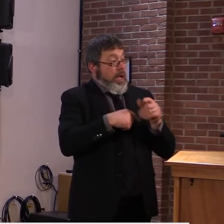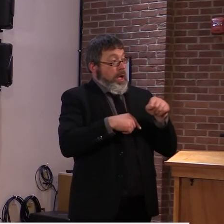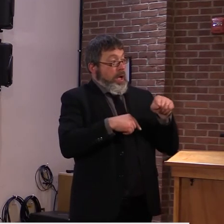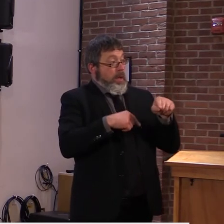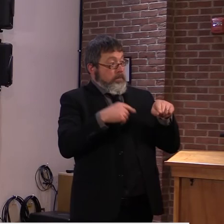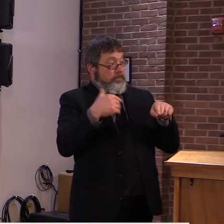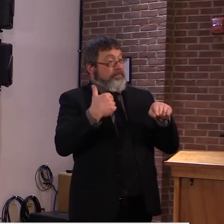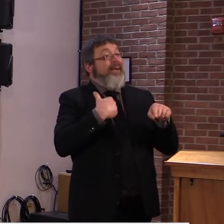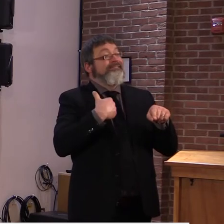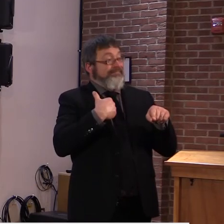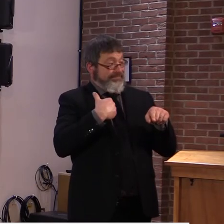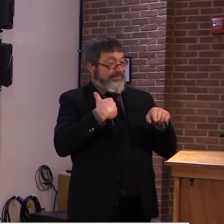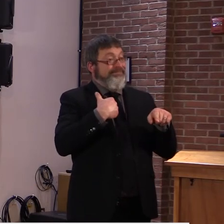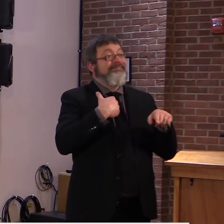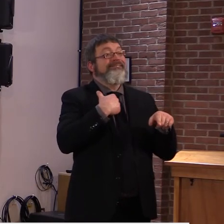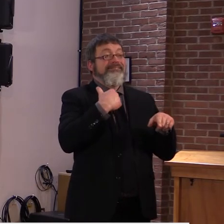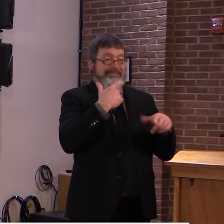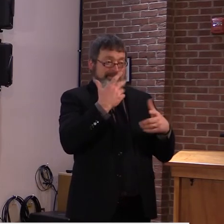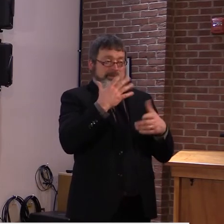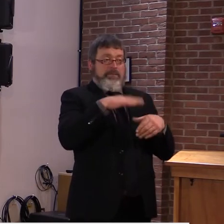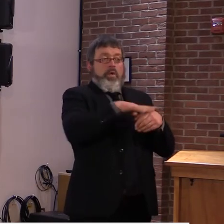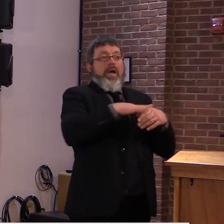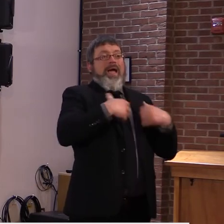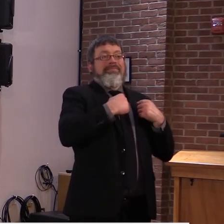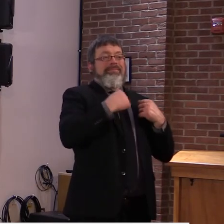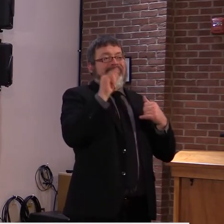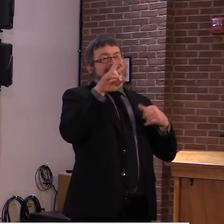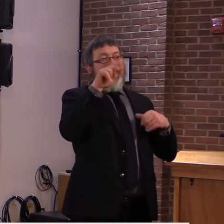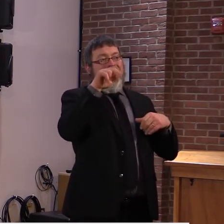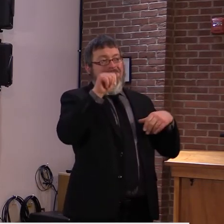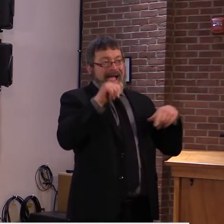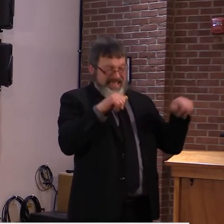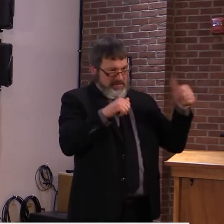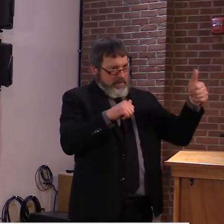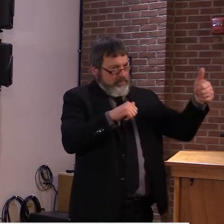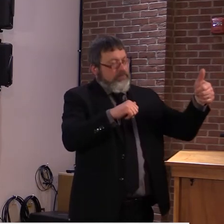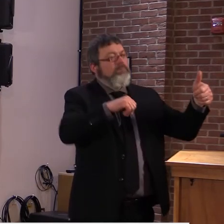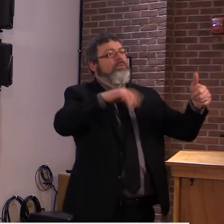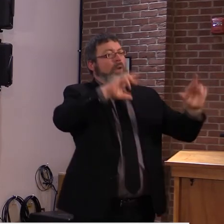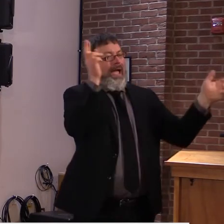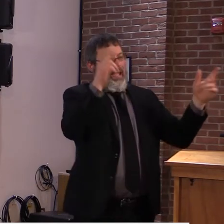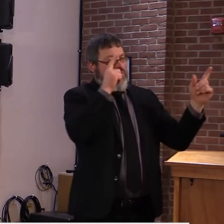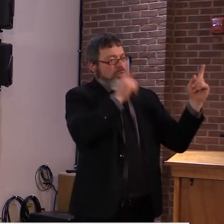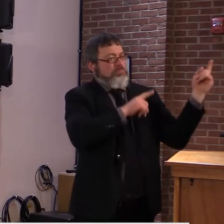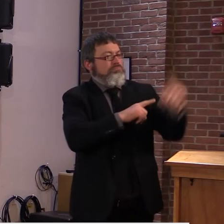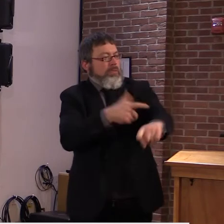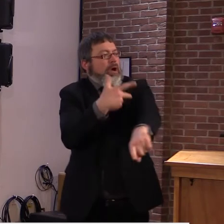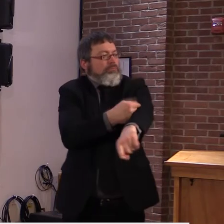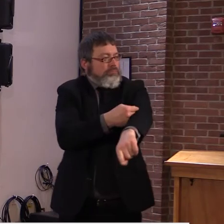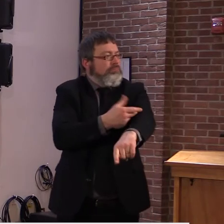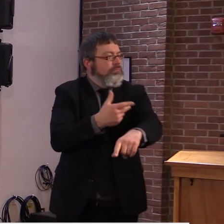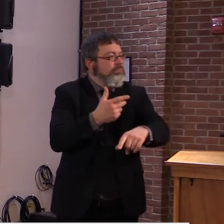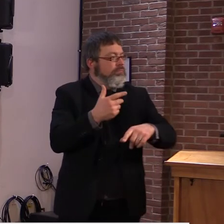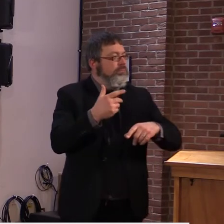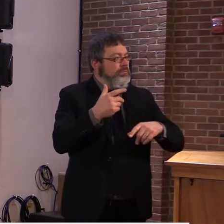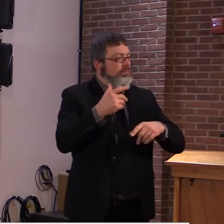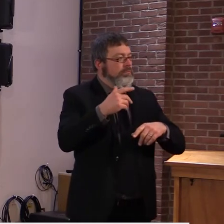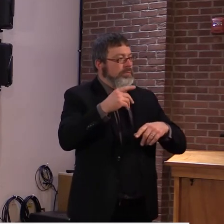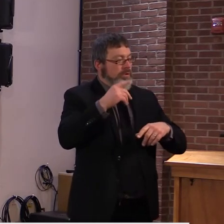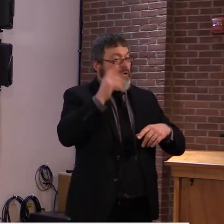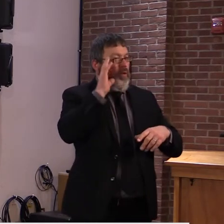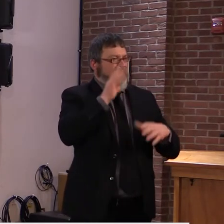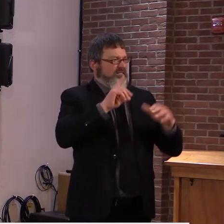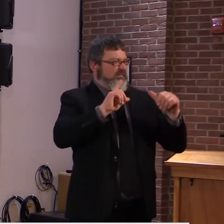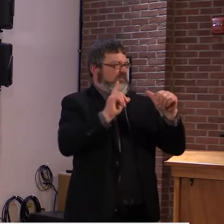be enlisted or an aide or what have you, but the primary vaccinators are the